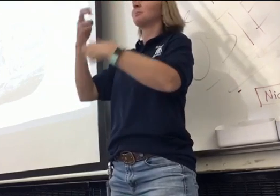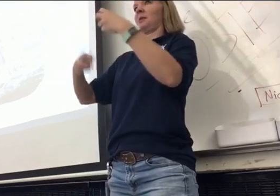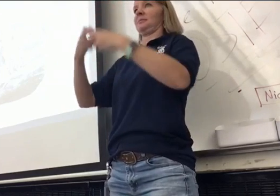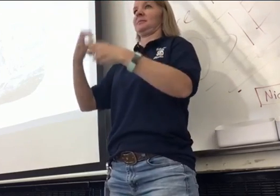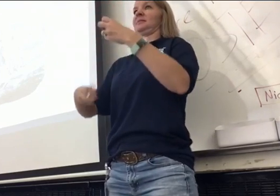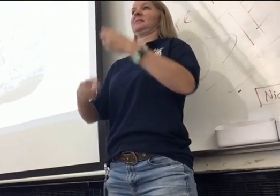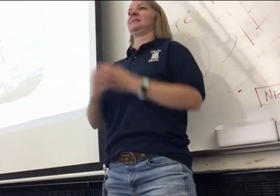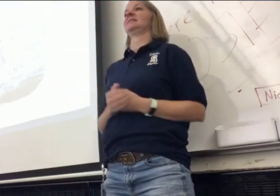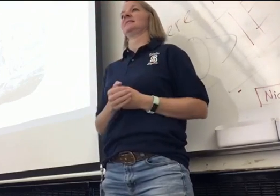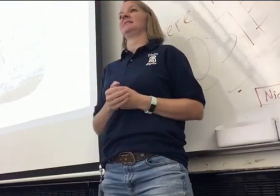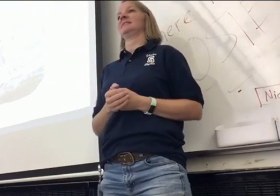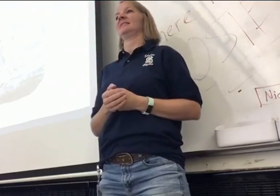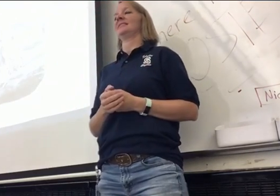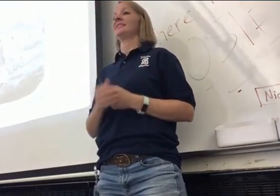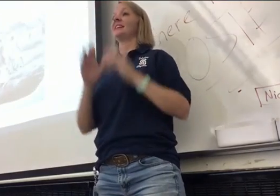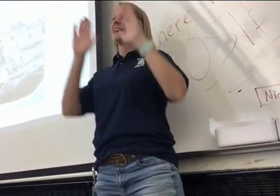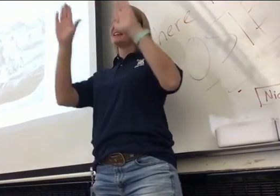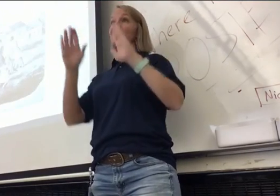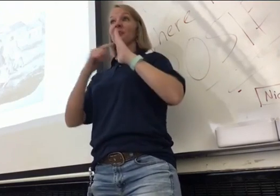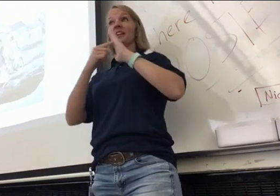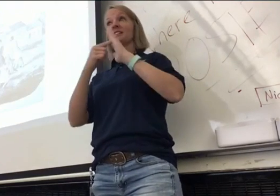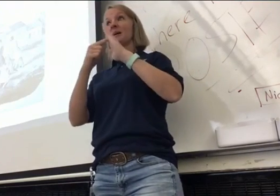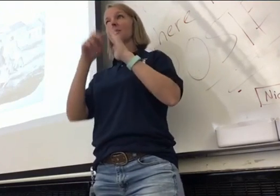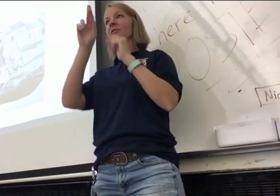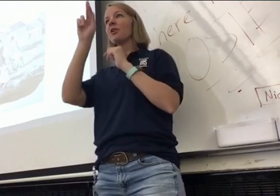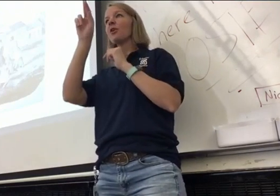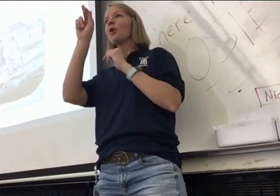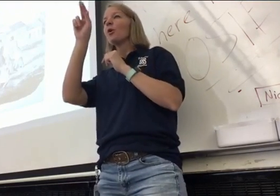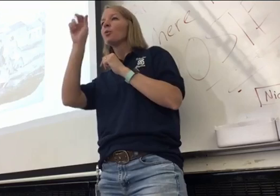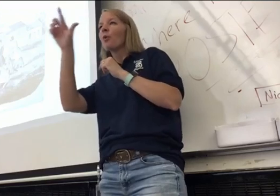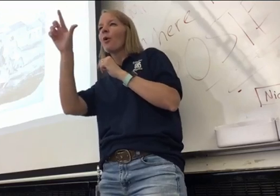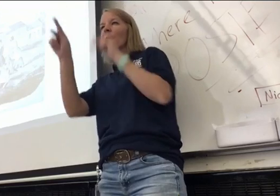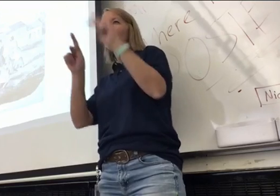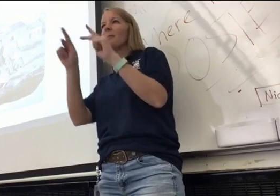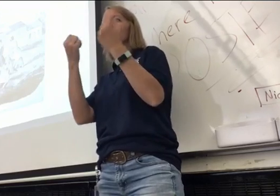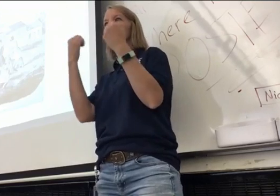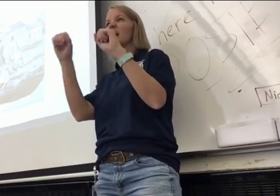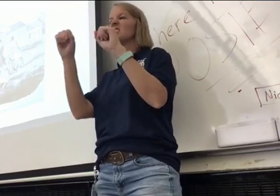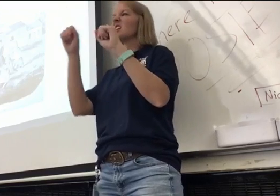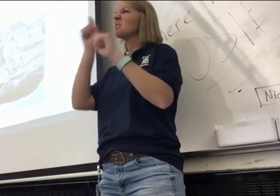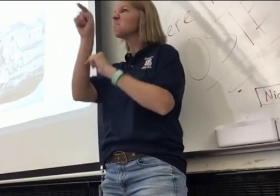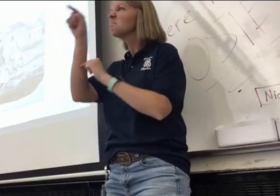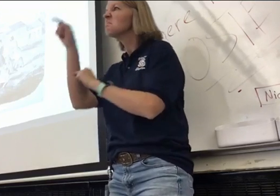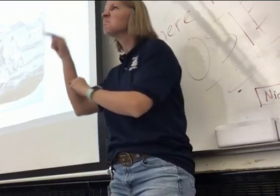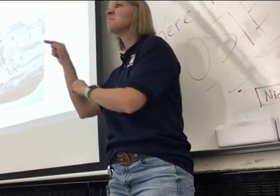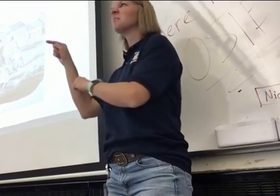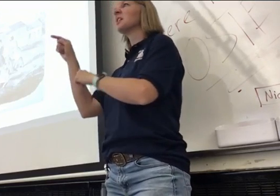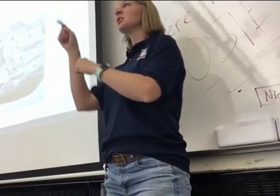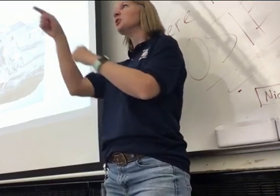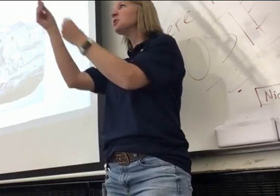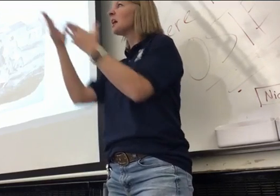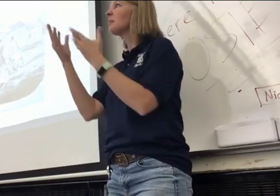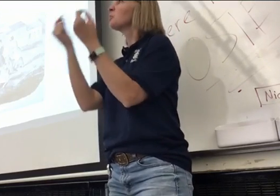much worse. It's a great example of the rural environment trying to be able to dictate somebody else's life. Now, since you guys seem a